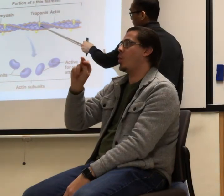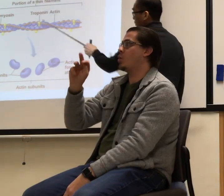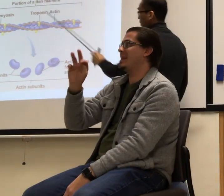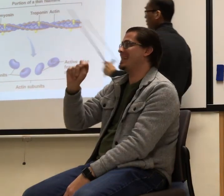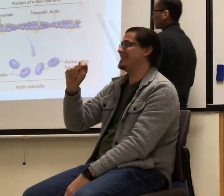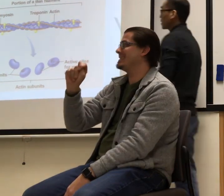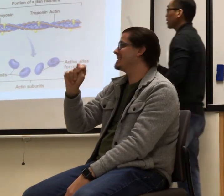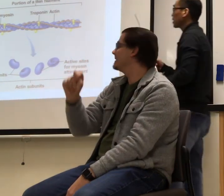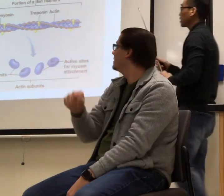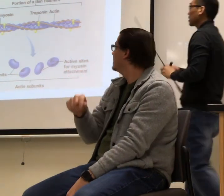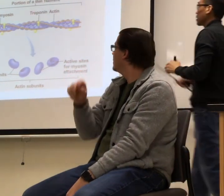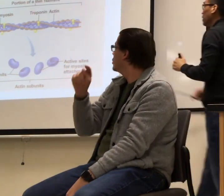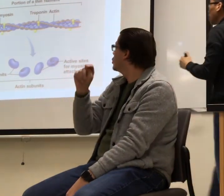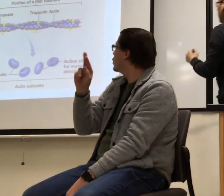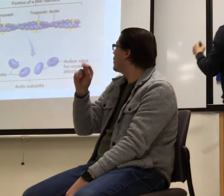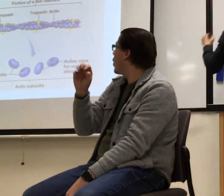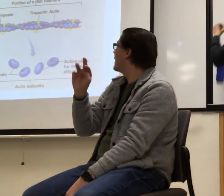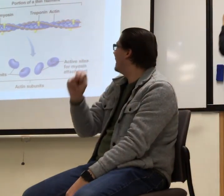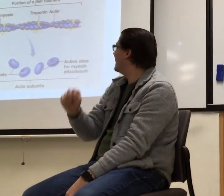within troponin.